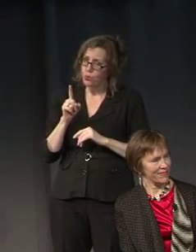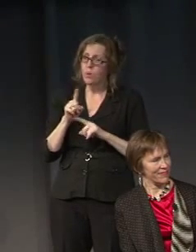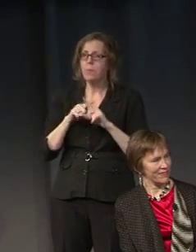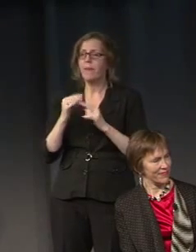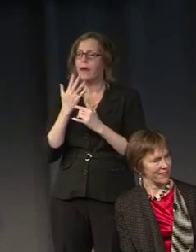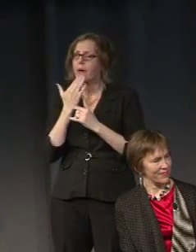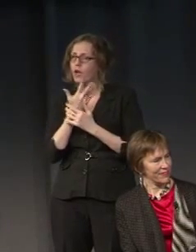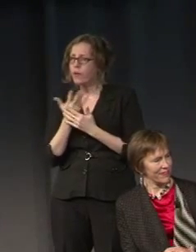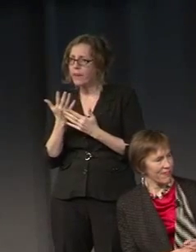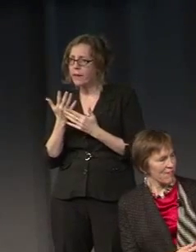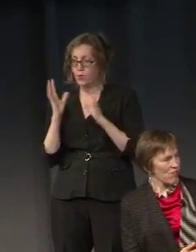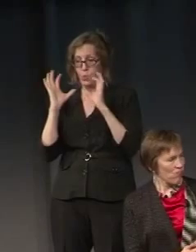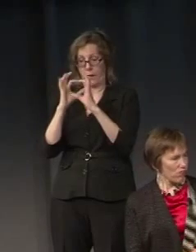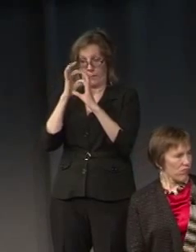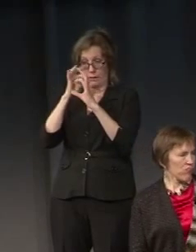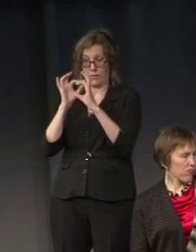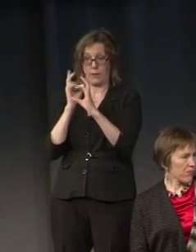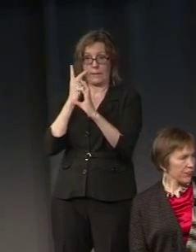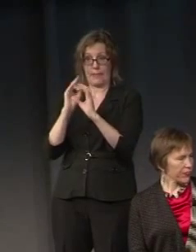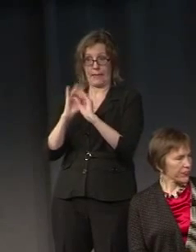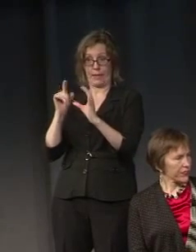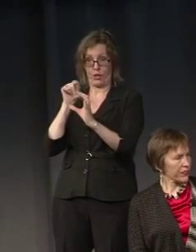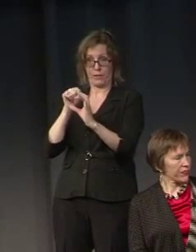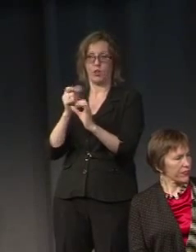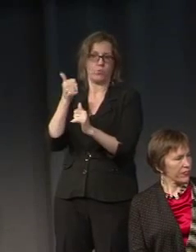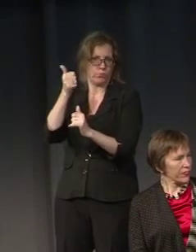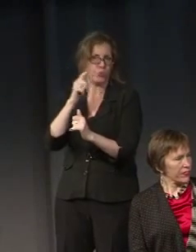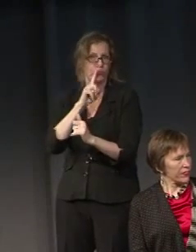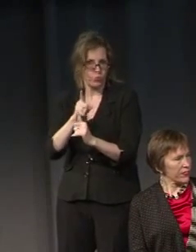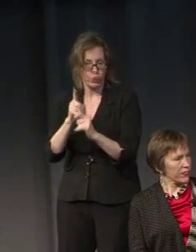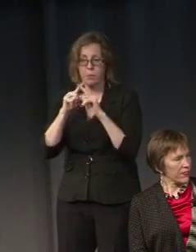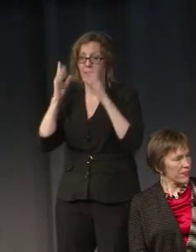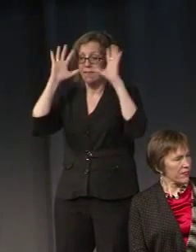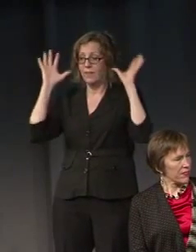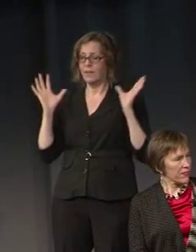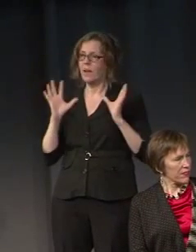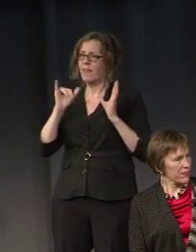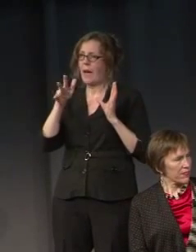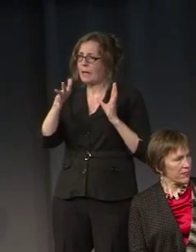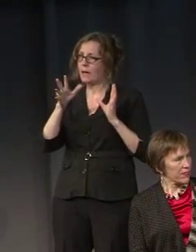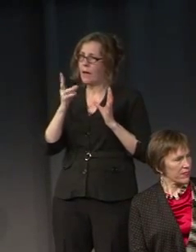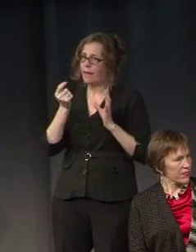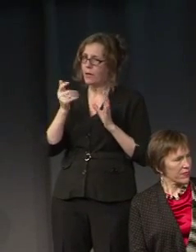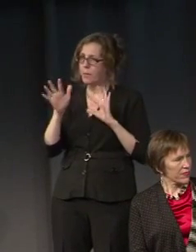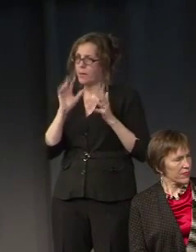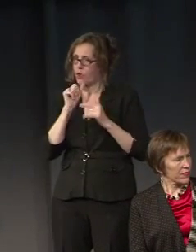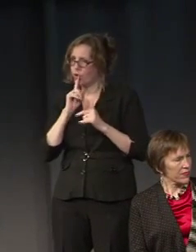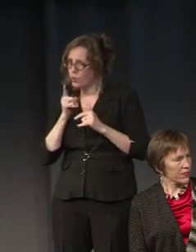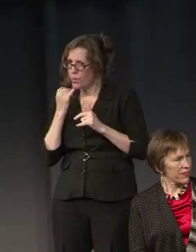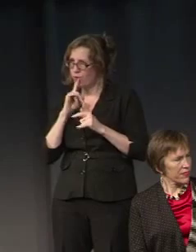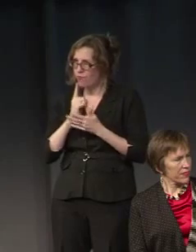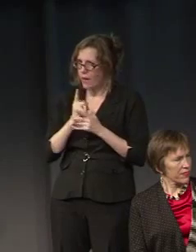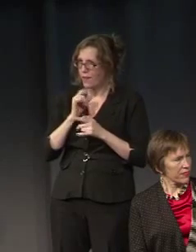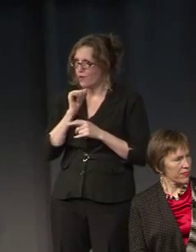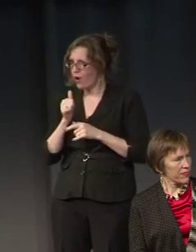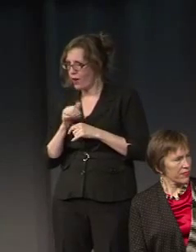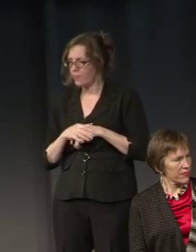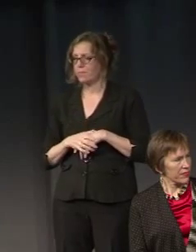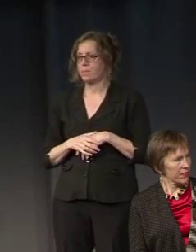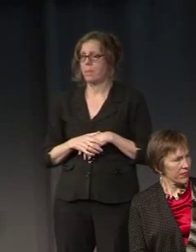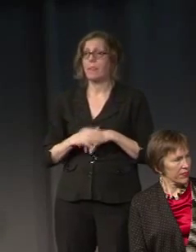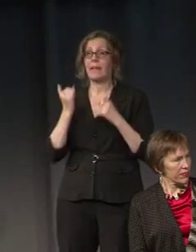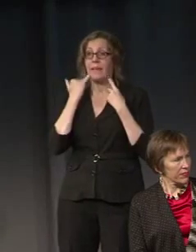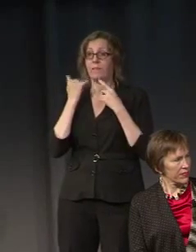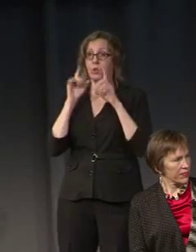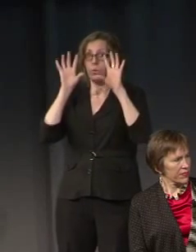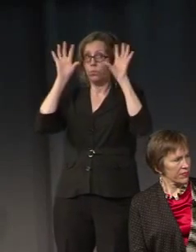have argued, actually, that if you scale objects with visual acuity, your color perception in the periphery is pretty darn good. So